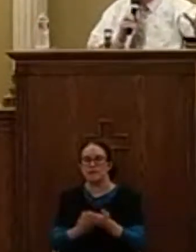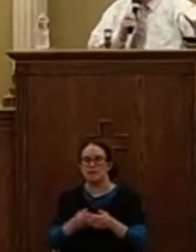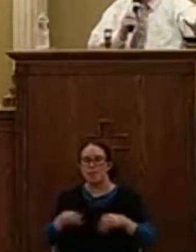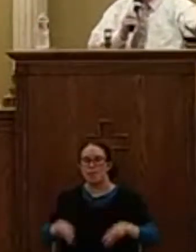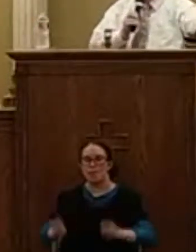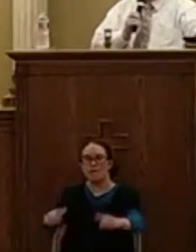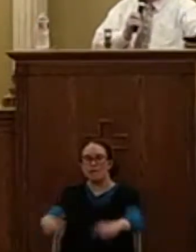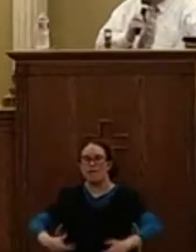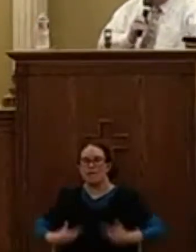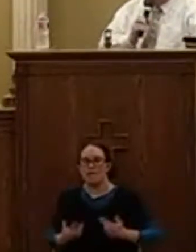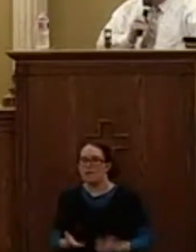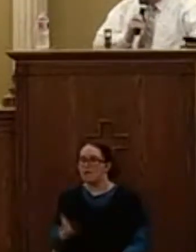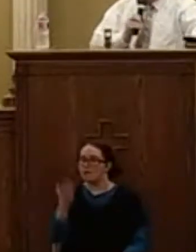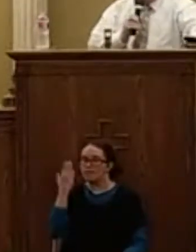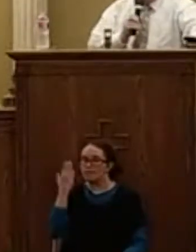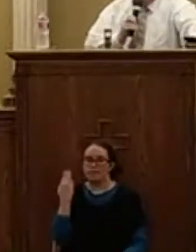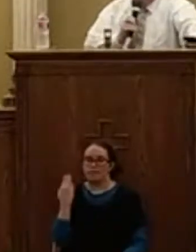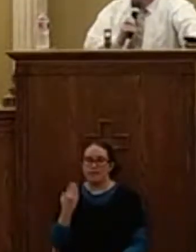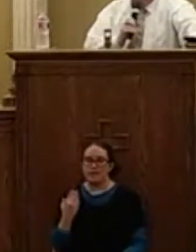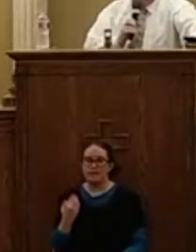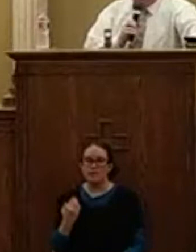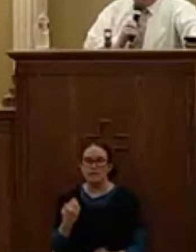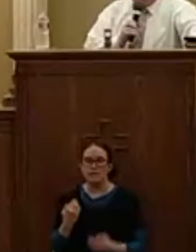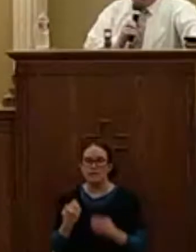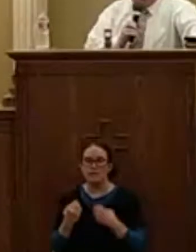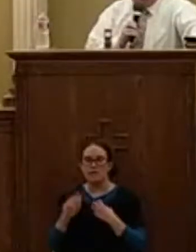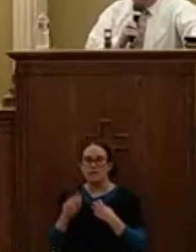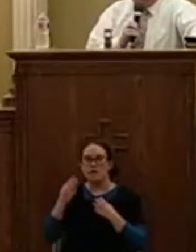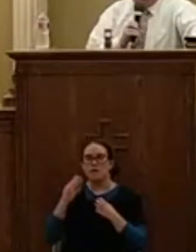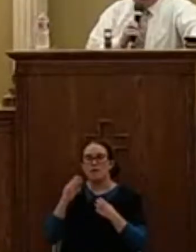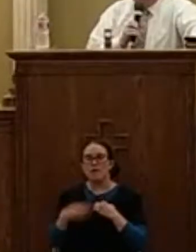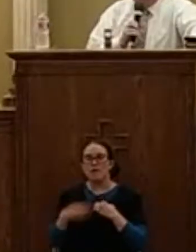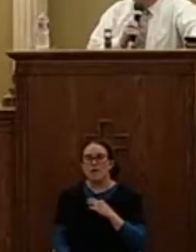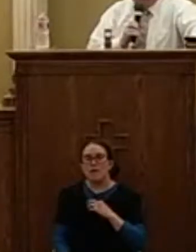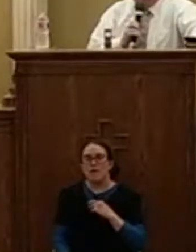kindness, a way of life that used to be. Yeah. Amen.